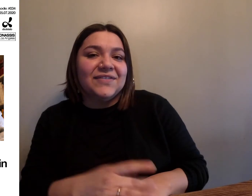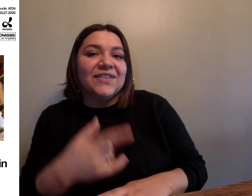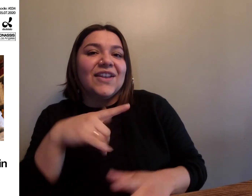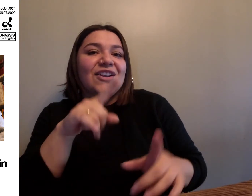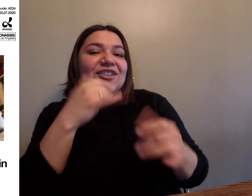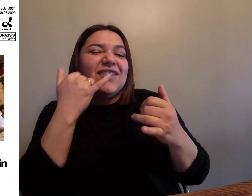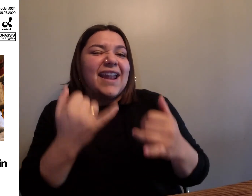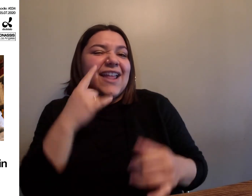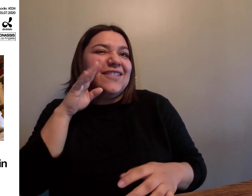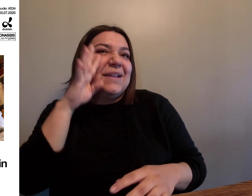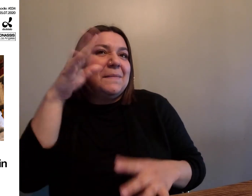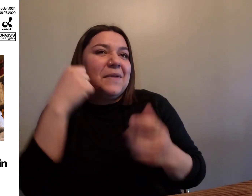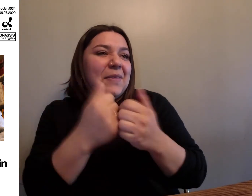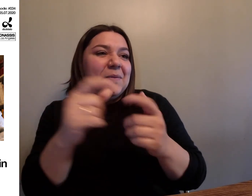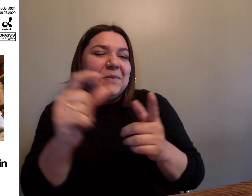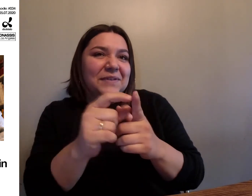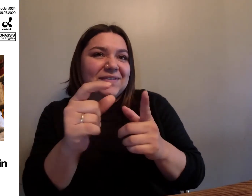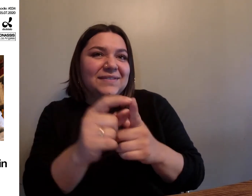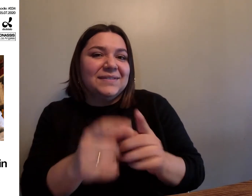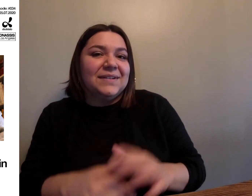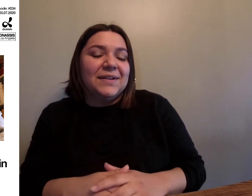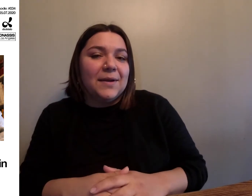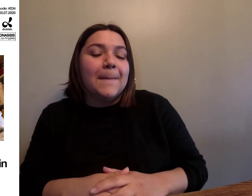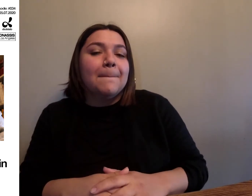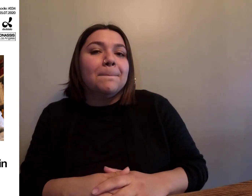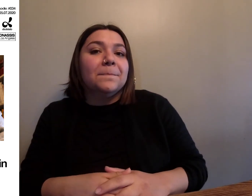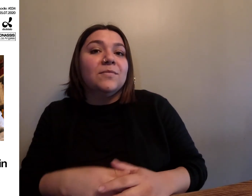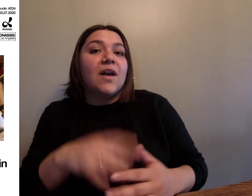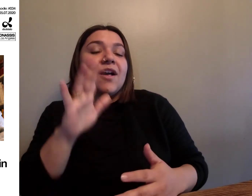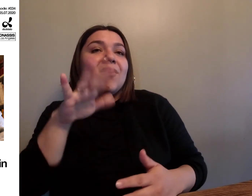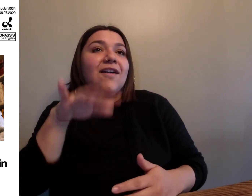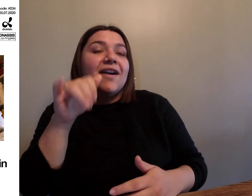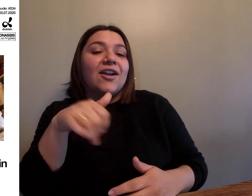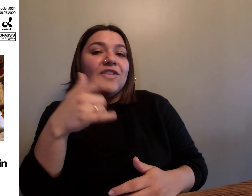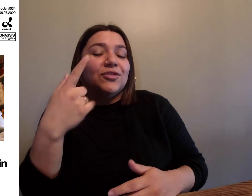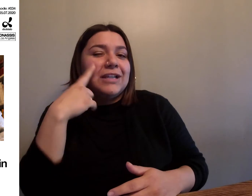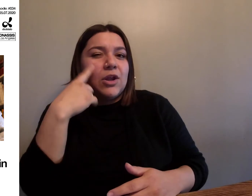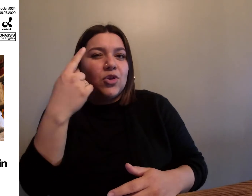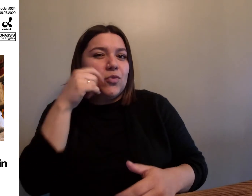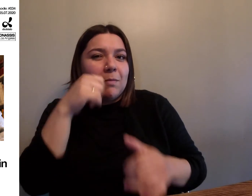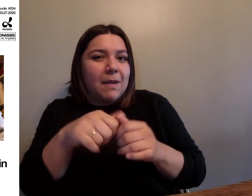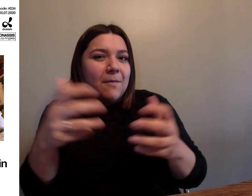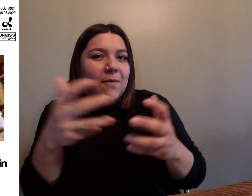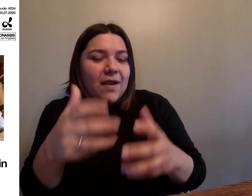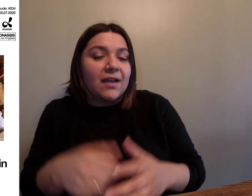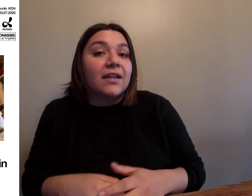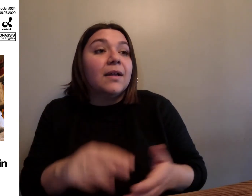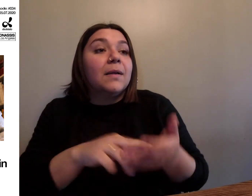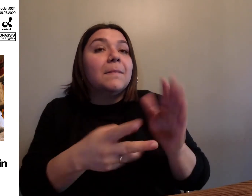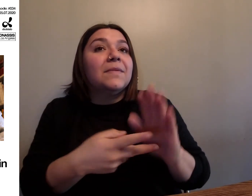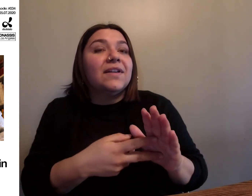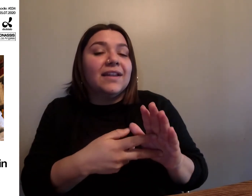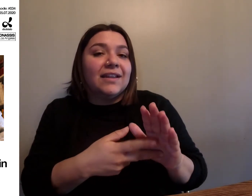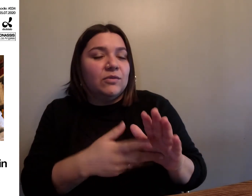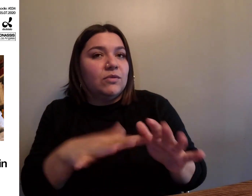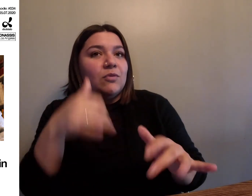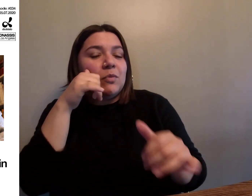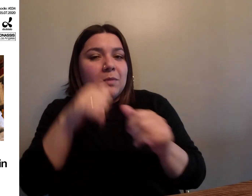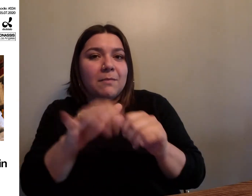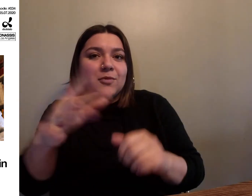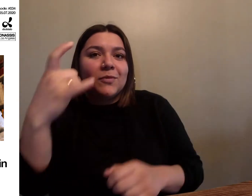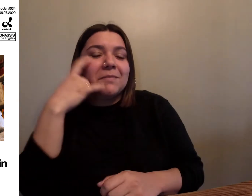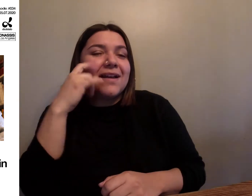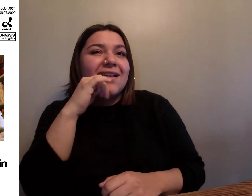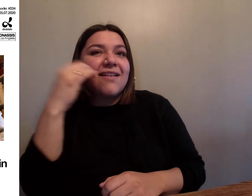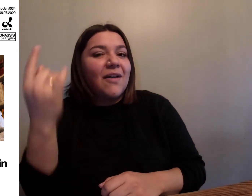you just came up with Wordsworth. What other works stay in your mind? And perhaps what sticks in one's